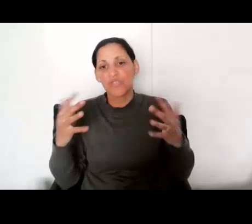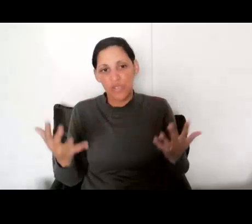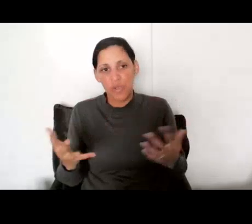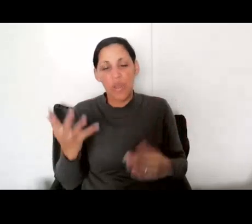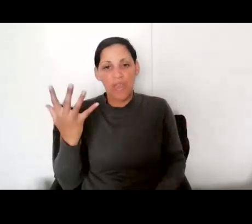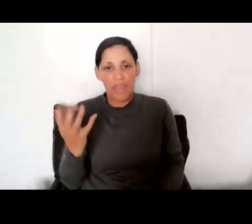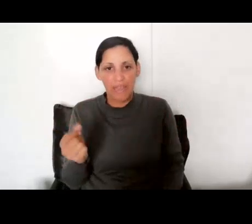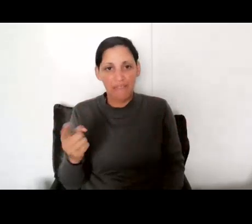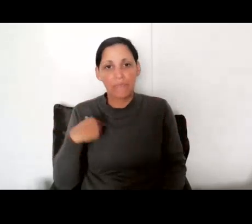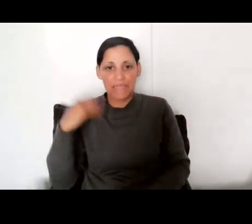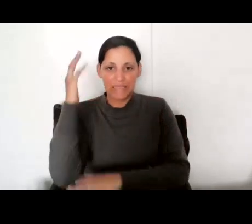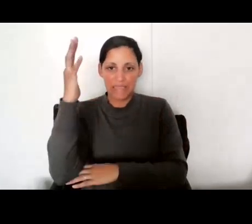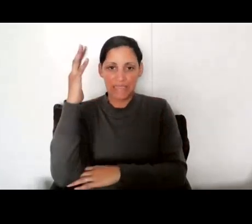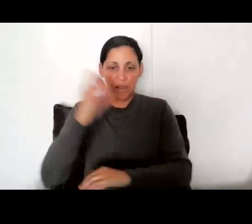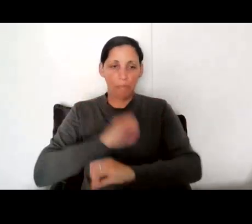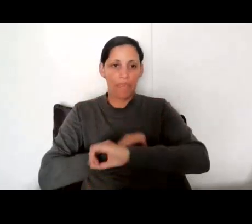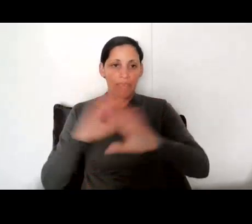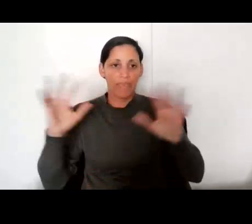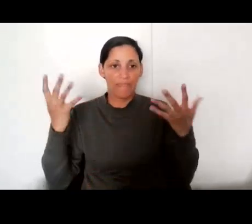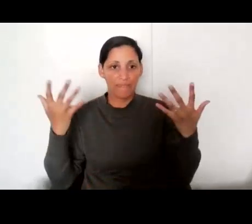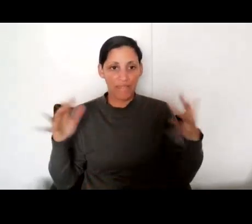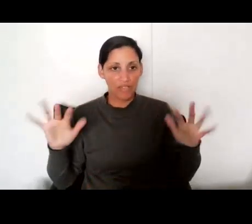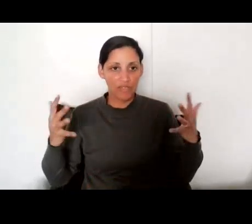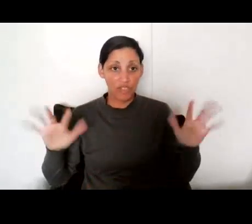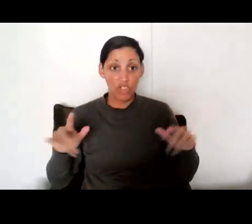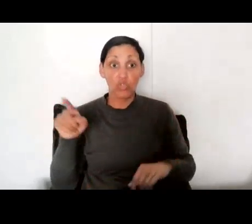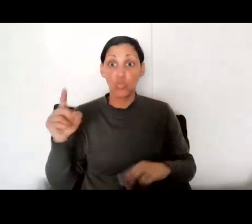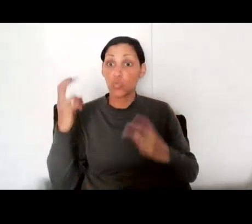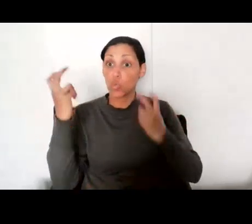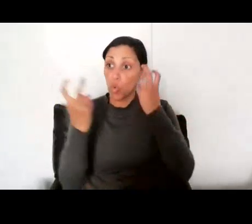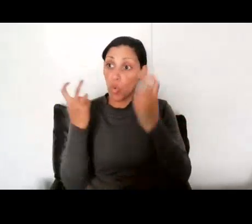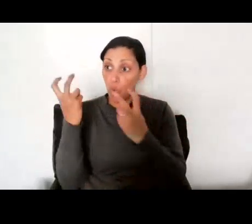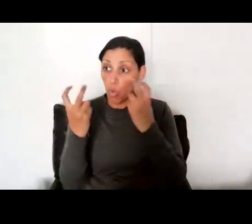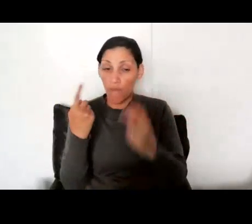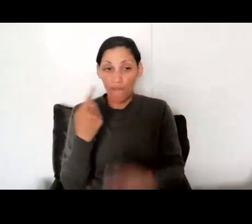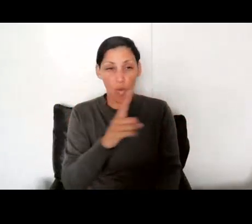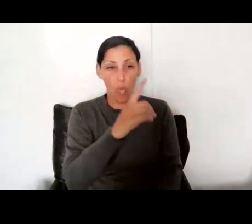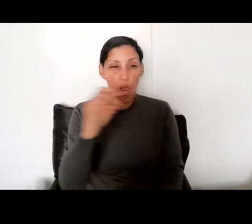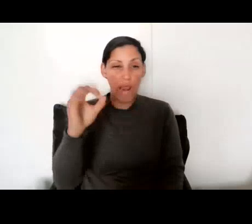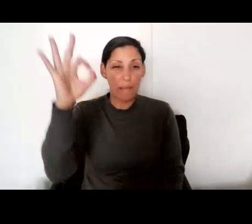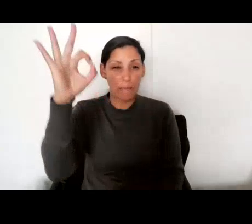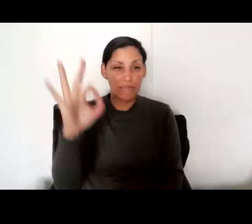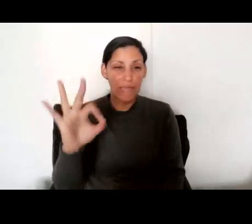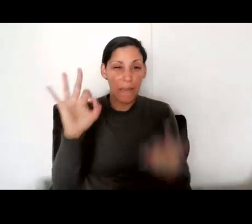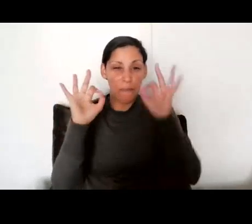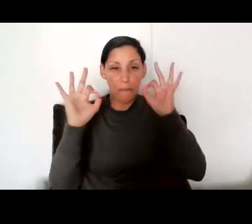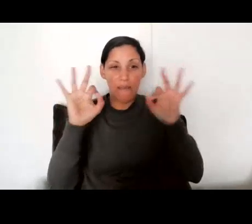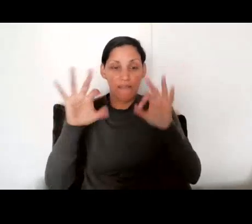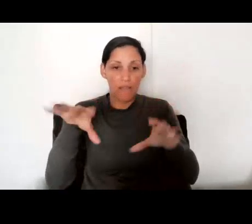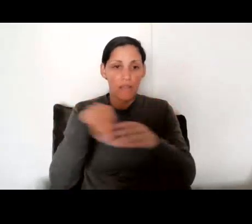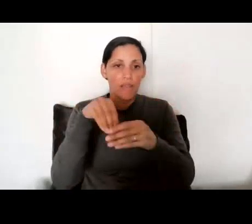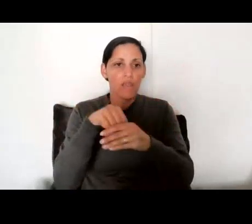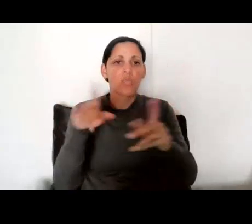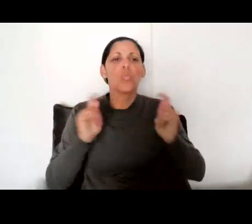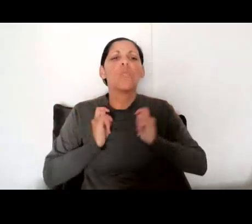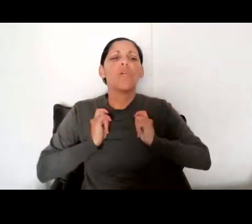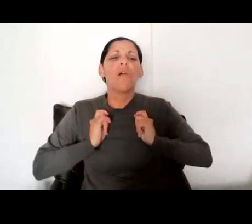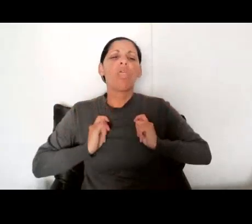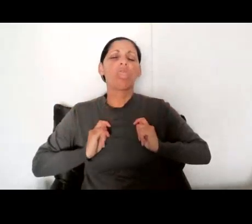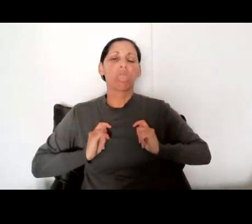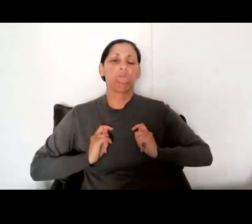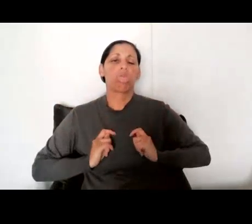beginning? If you're looking for 100% perfect inclusion, you will get exhausted. You will get exhausted.